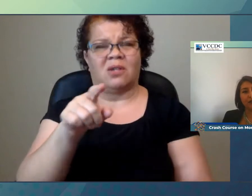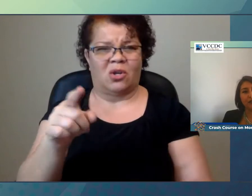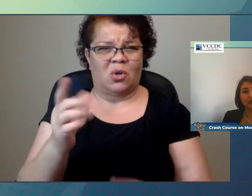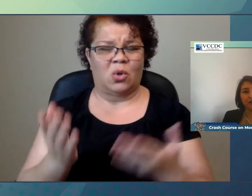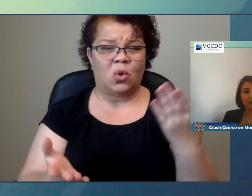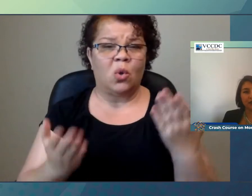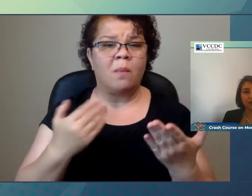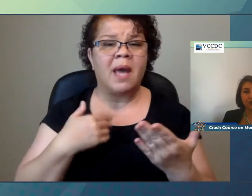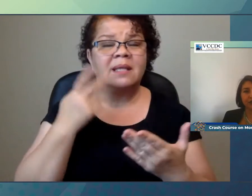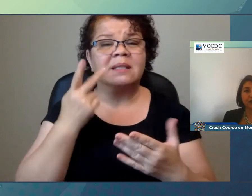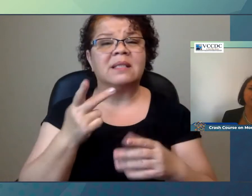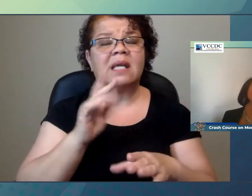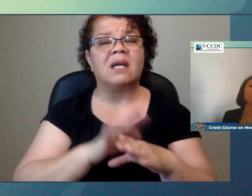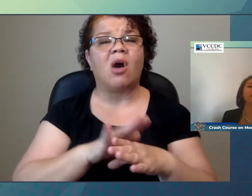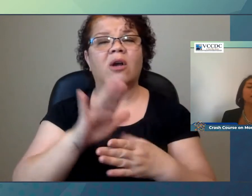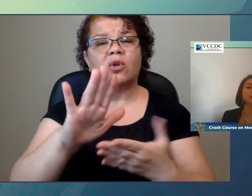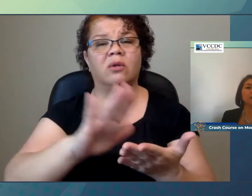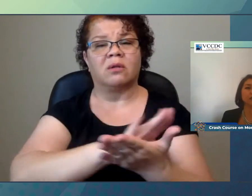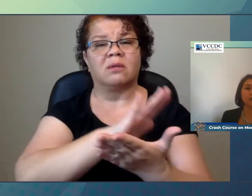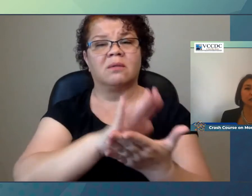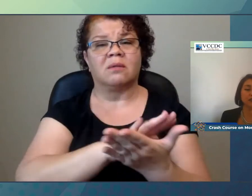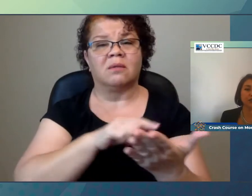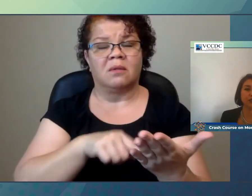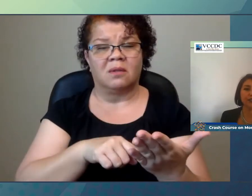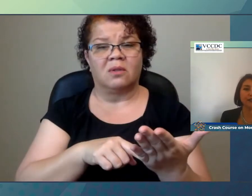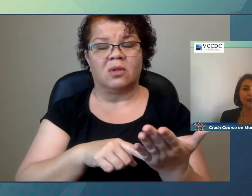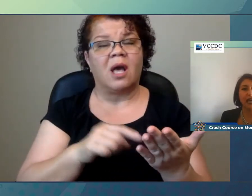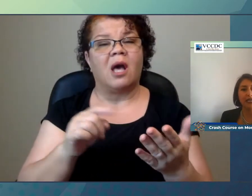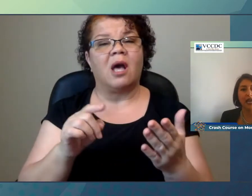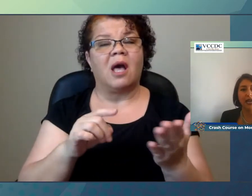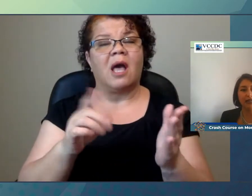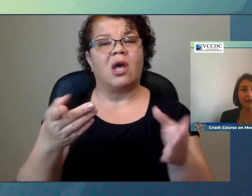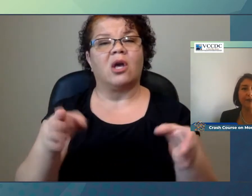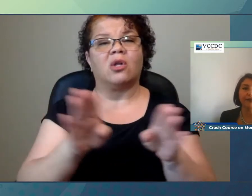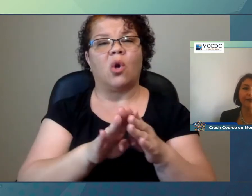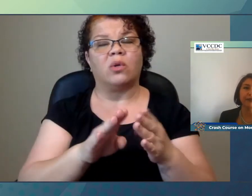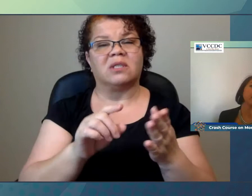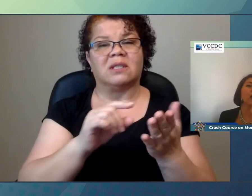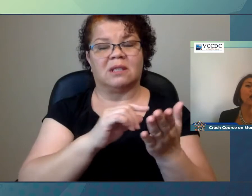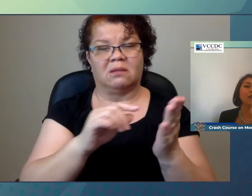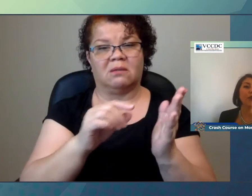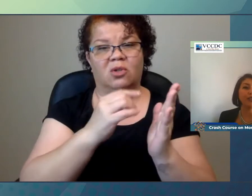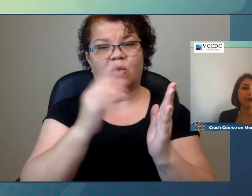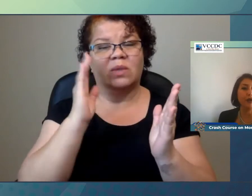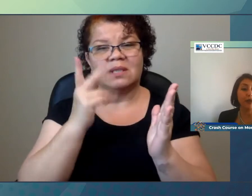of your closing disclosures, and a closing disclosure is a line item